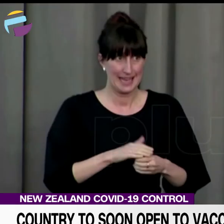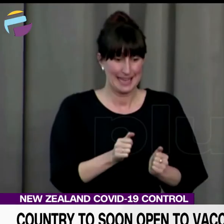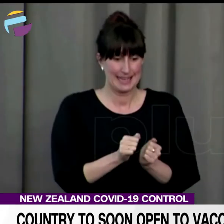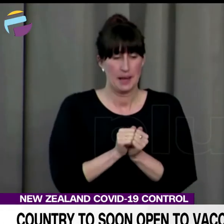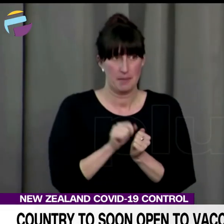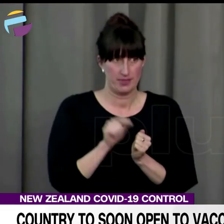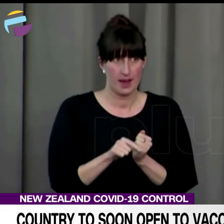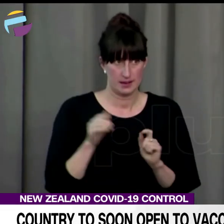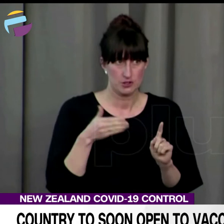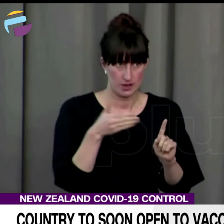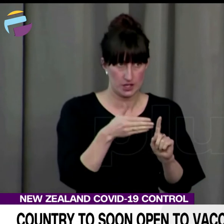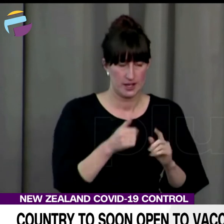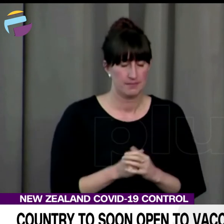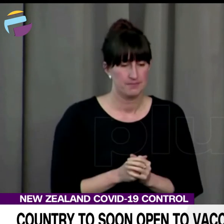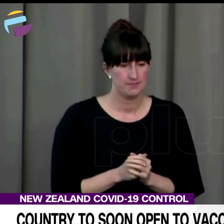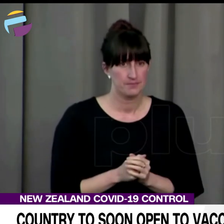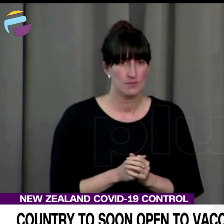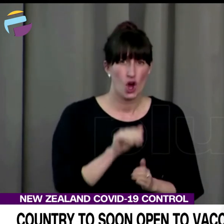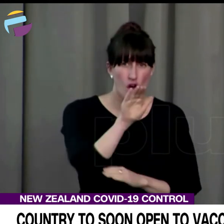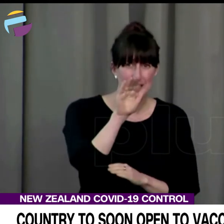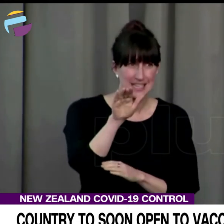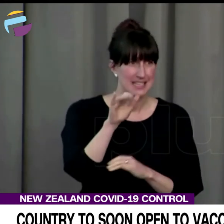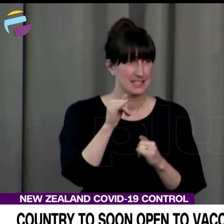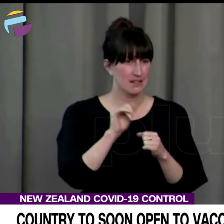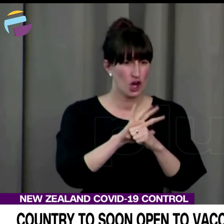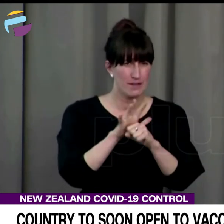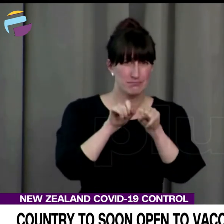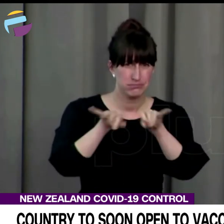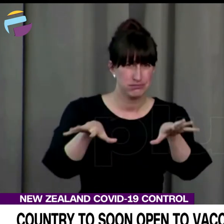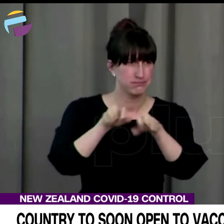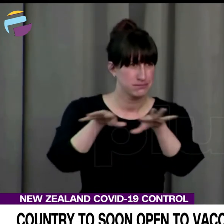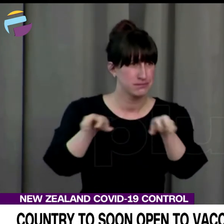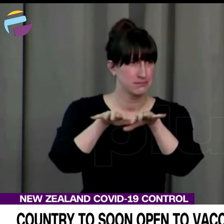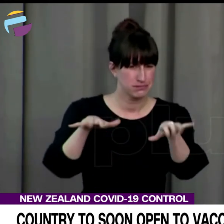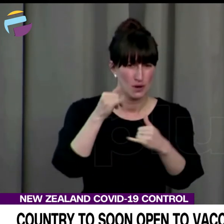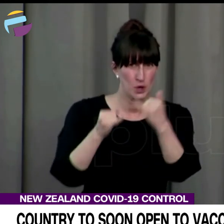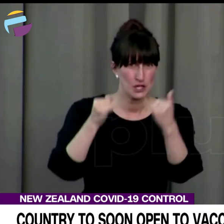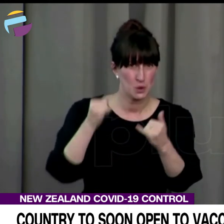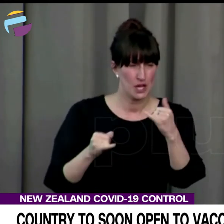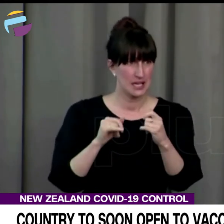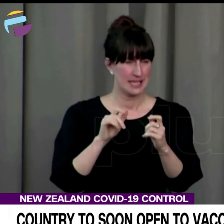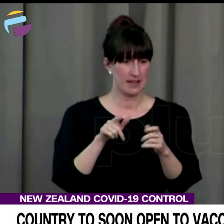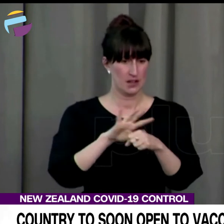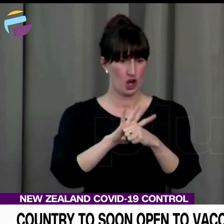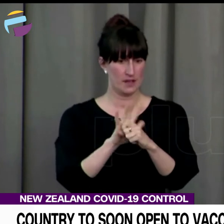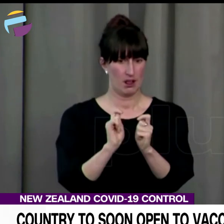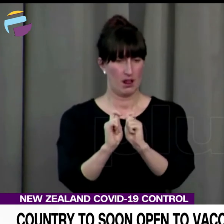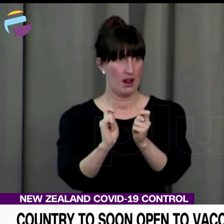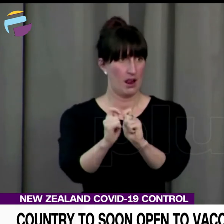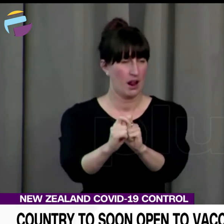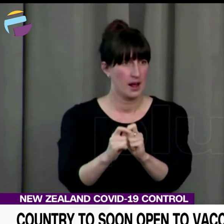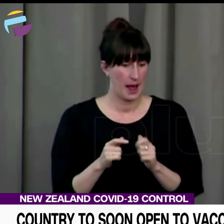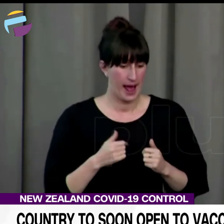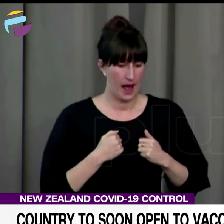as part of a phased reopening of its borders after being shut last year due to the pandemic. Prime Minister Jacinda Ardern said